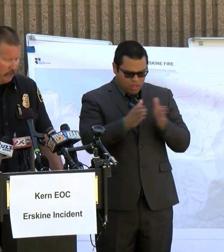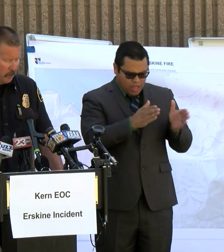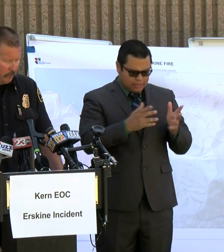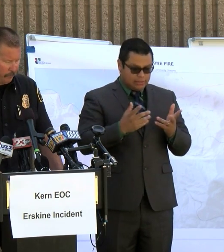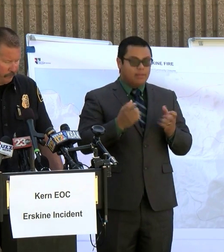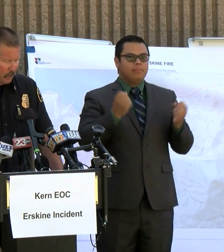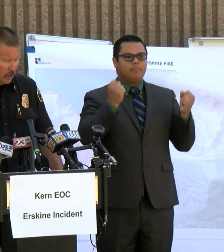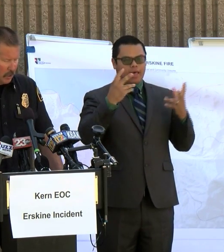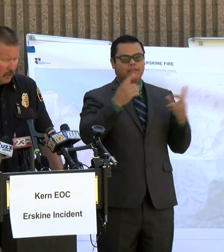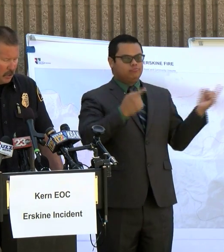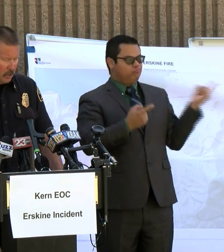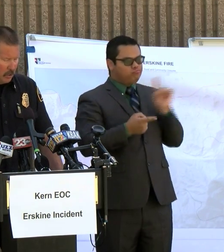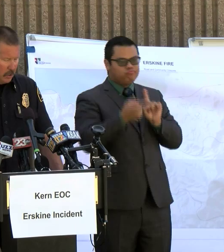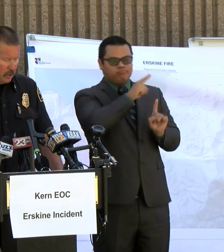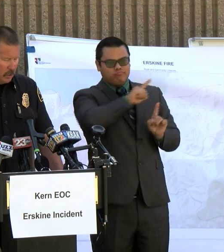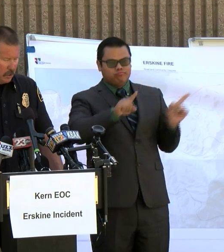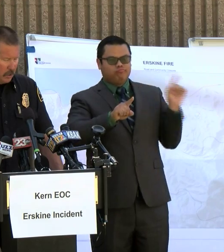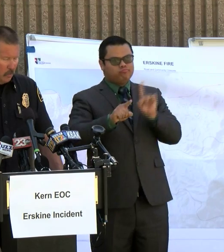components of it,